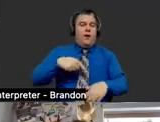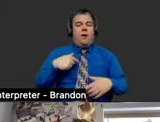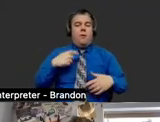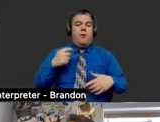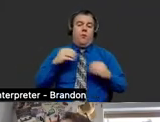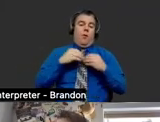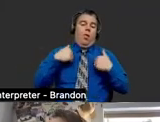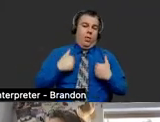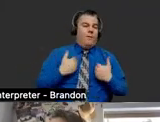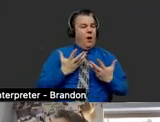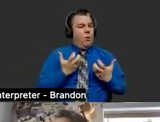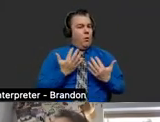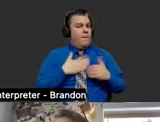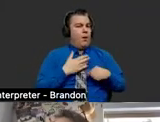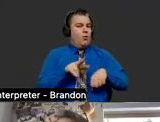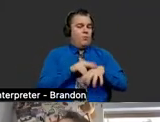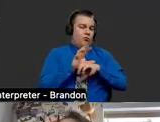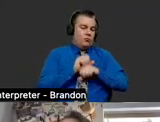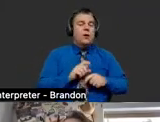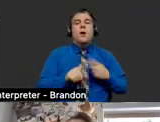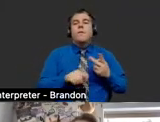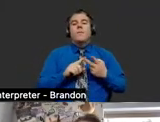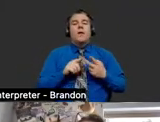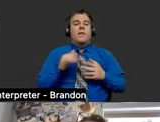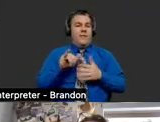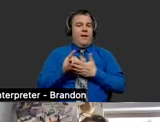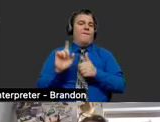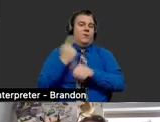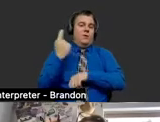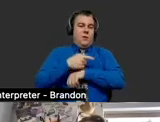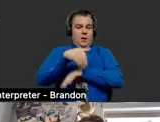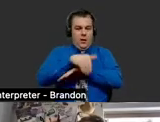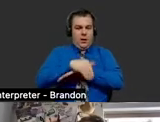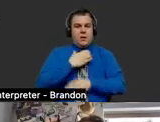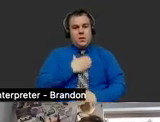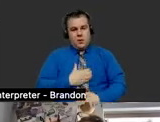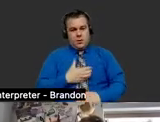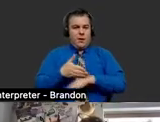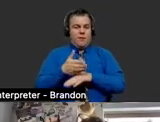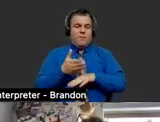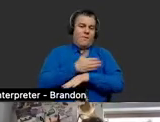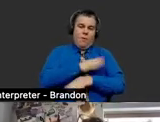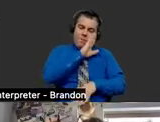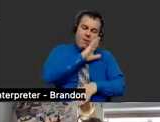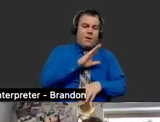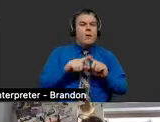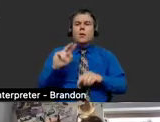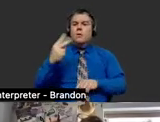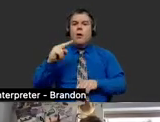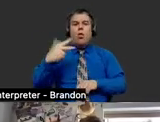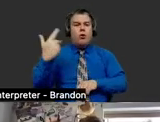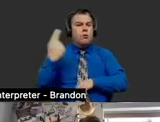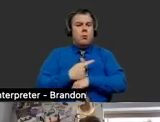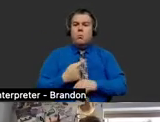were pretty tired the first day, felt a little hungry that night before going to bed. But none of that really on day 2 or 3. By day 3, we felt